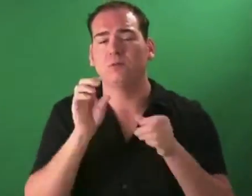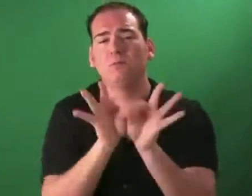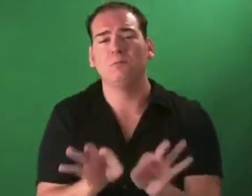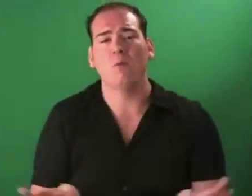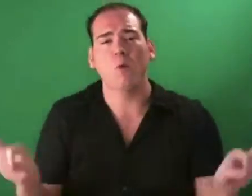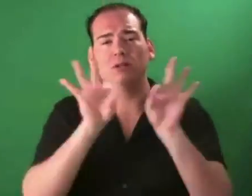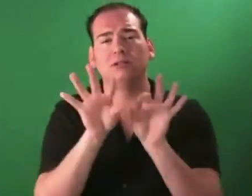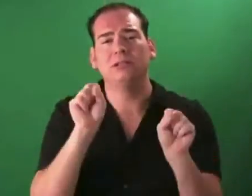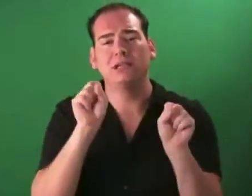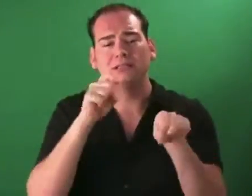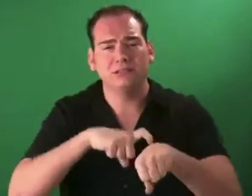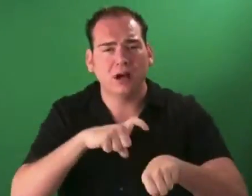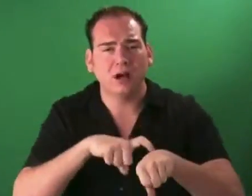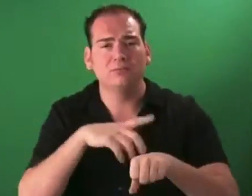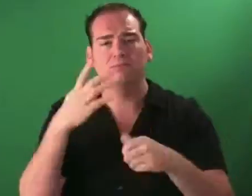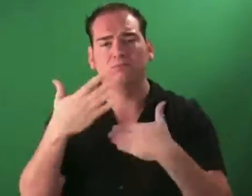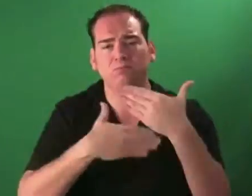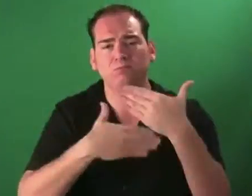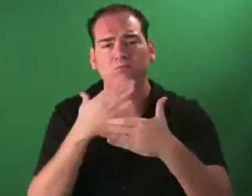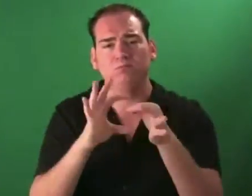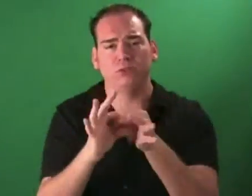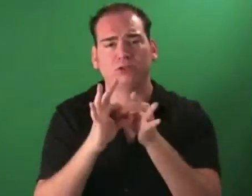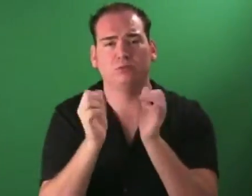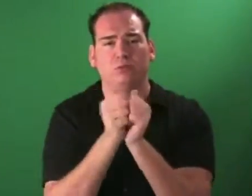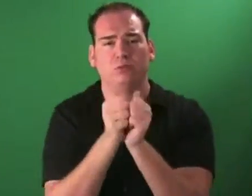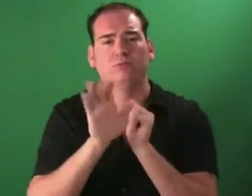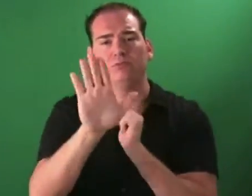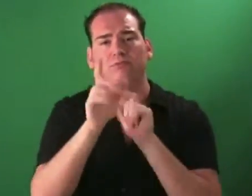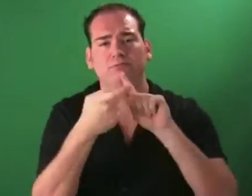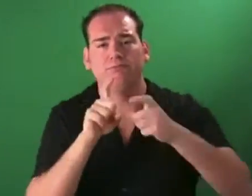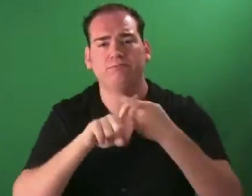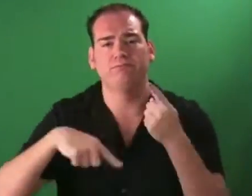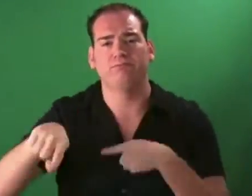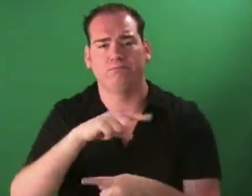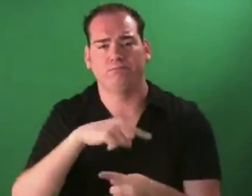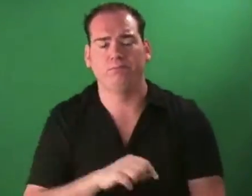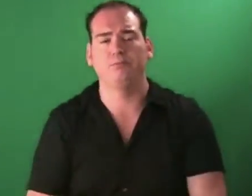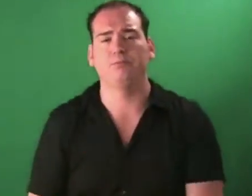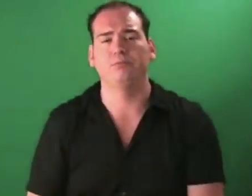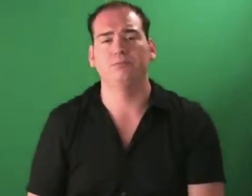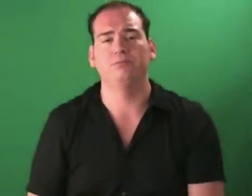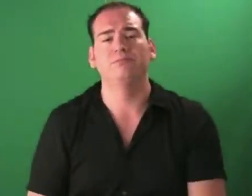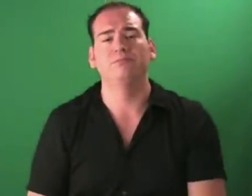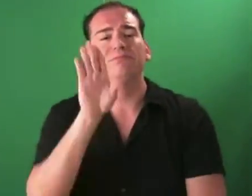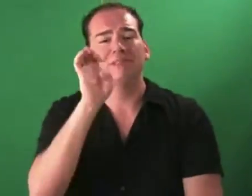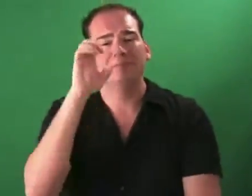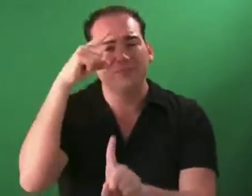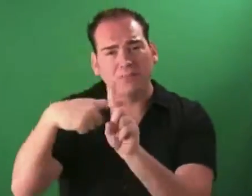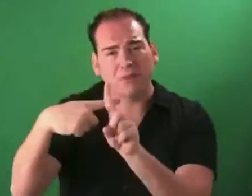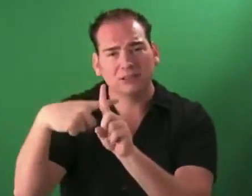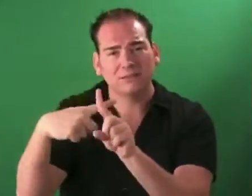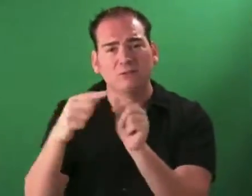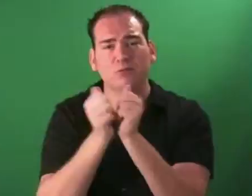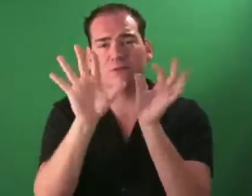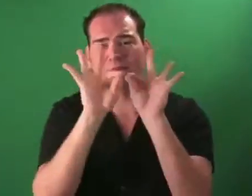habits. If you do have cancer, try to limit your stress. It's really important to deal